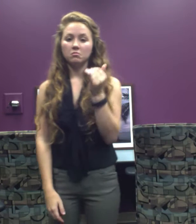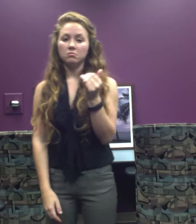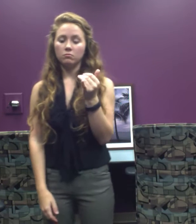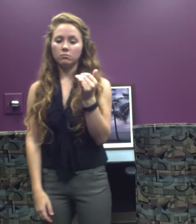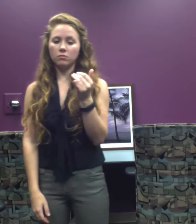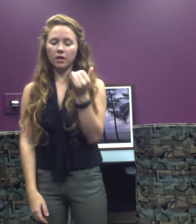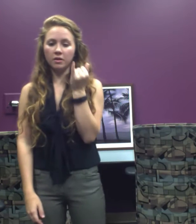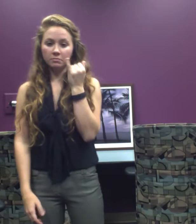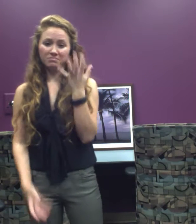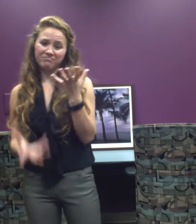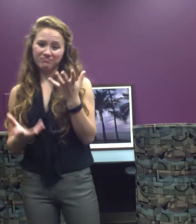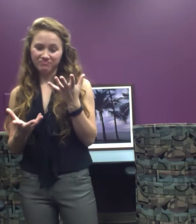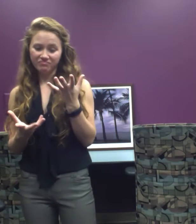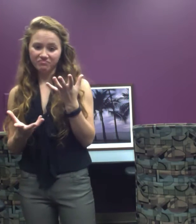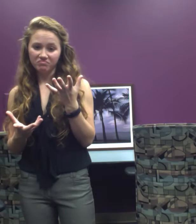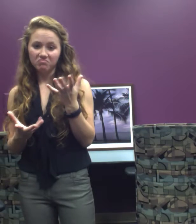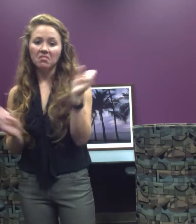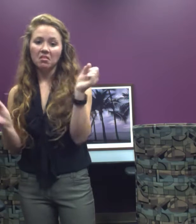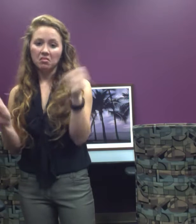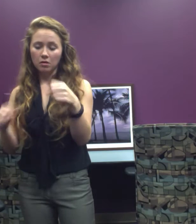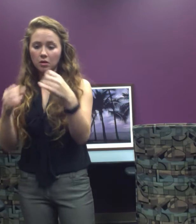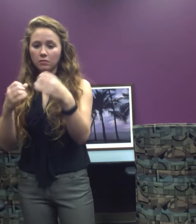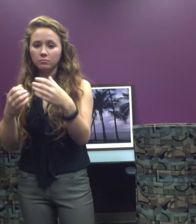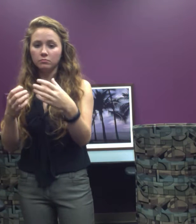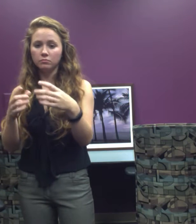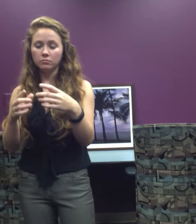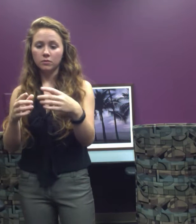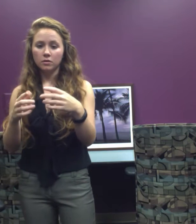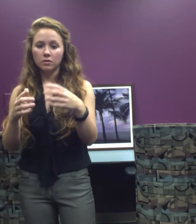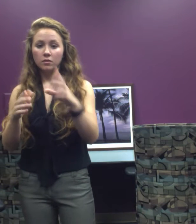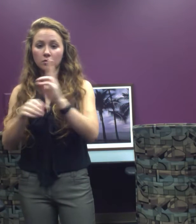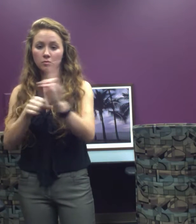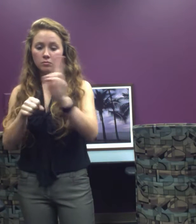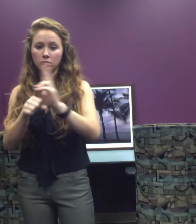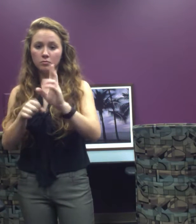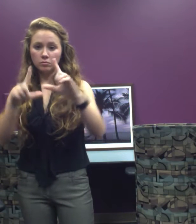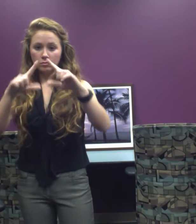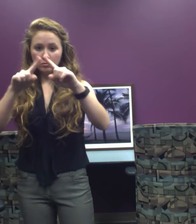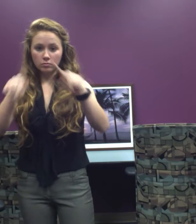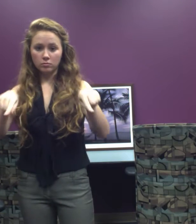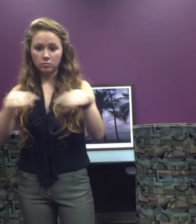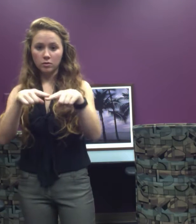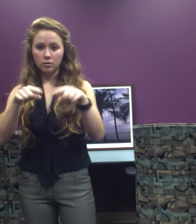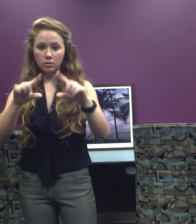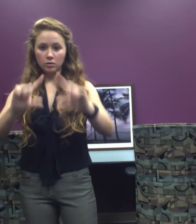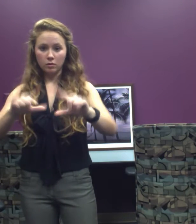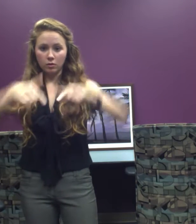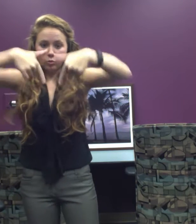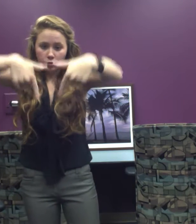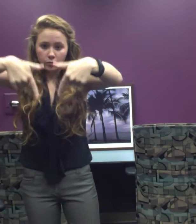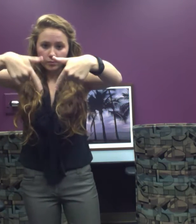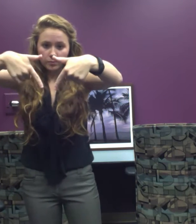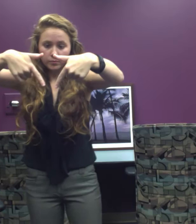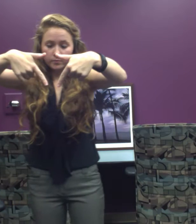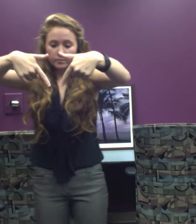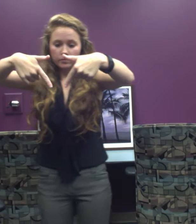paper, take the triangle, turn it the other way. Now notice, the bottom of the triangle rides along the bottom